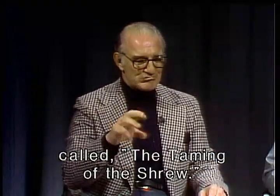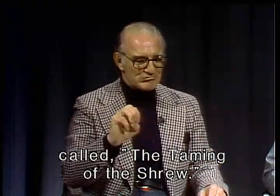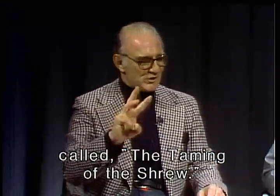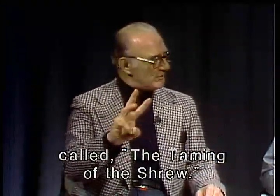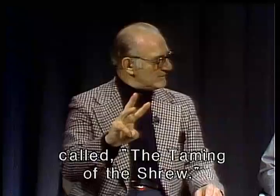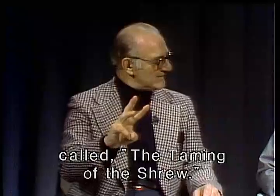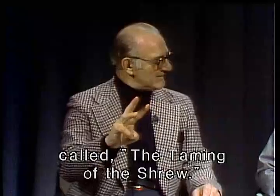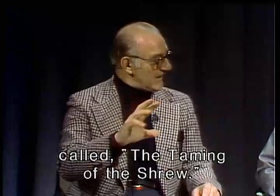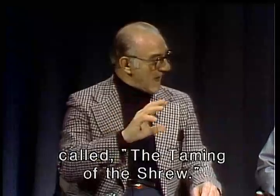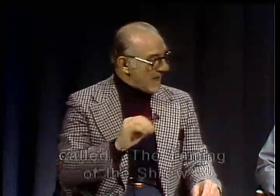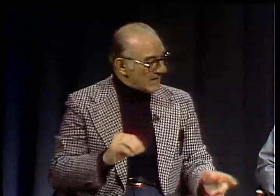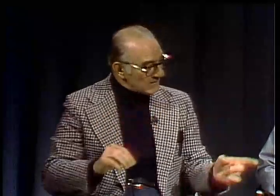Sparrow. And